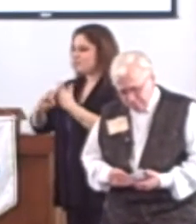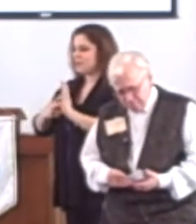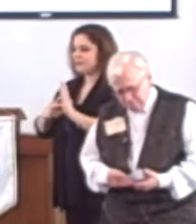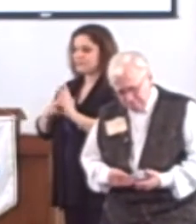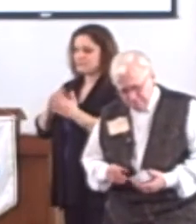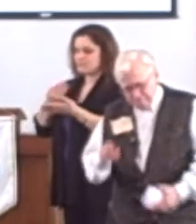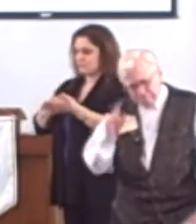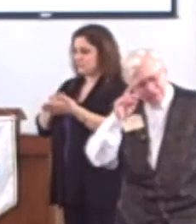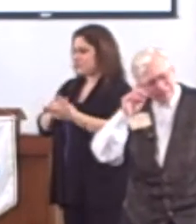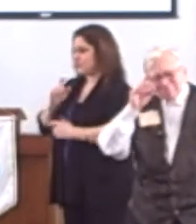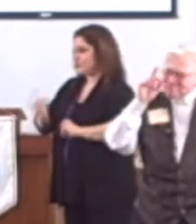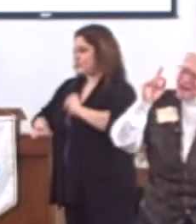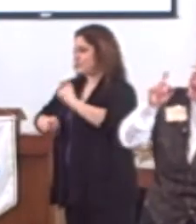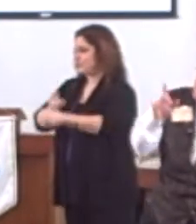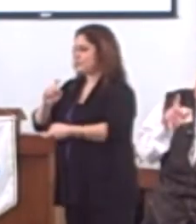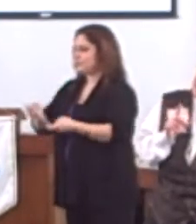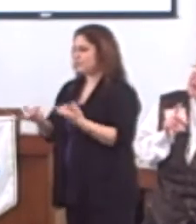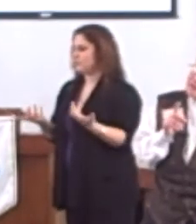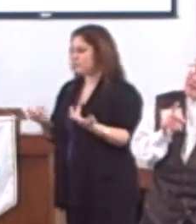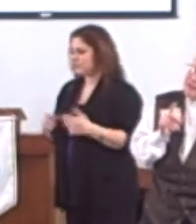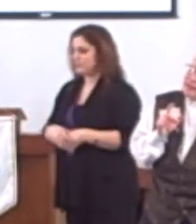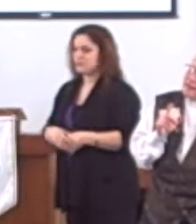Maybe